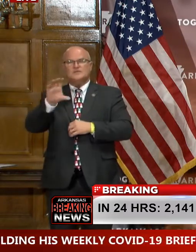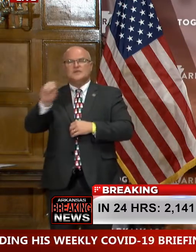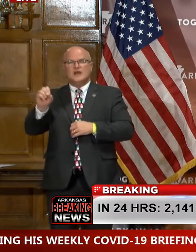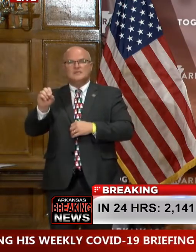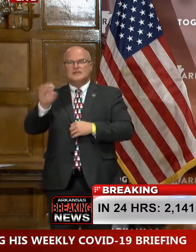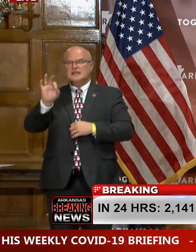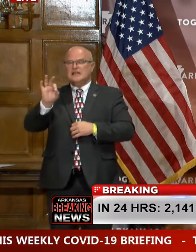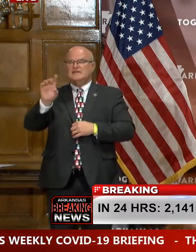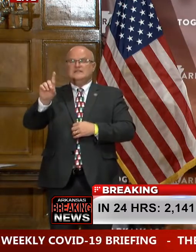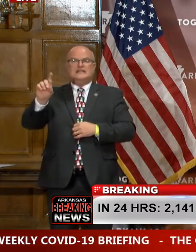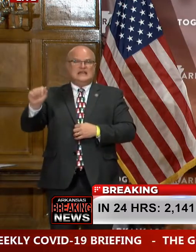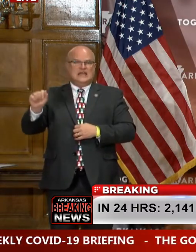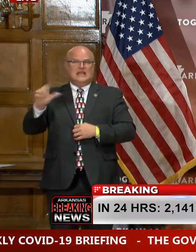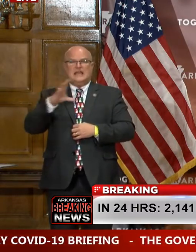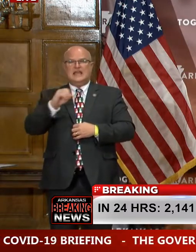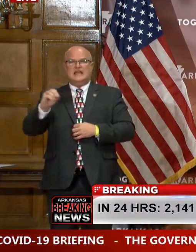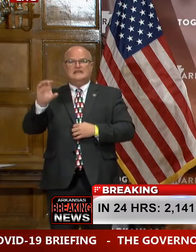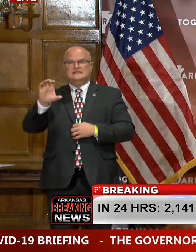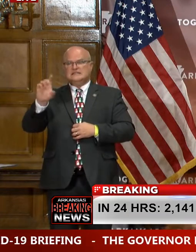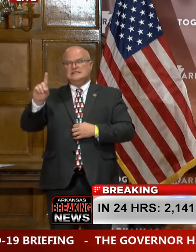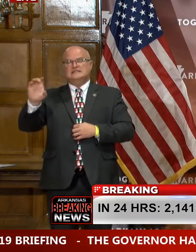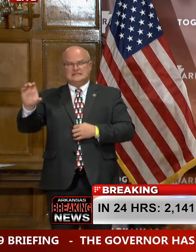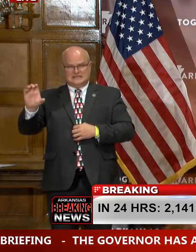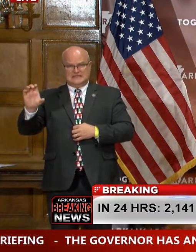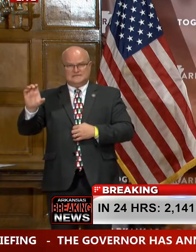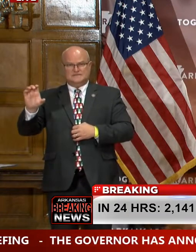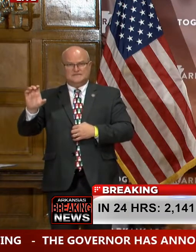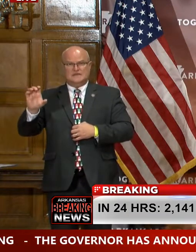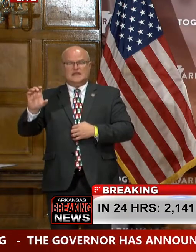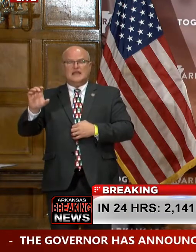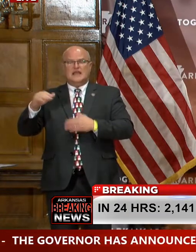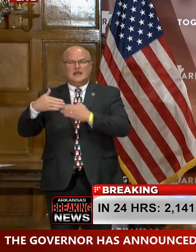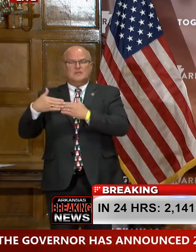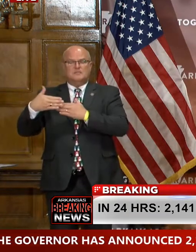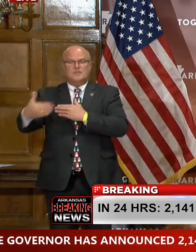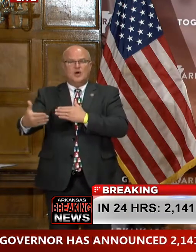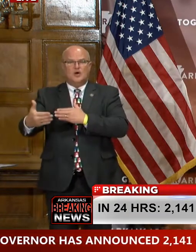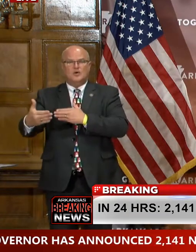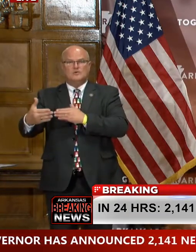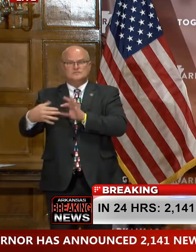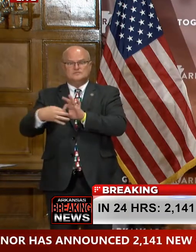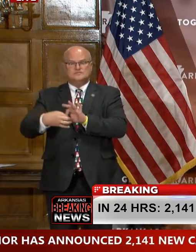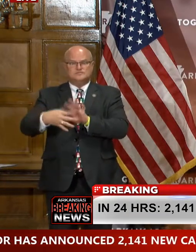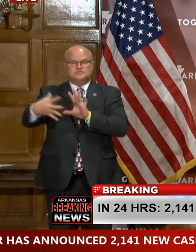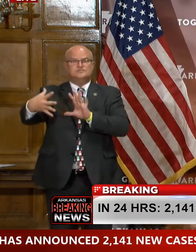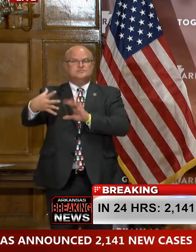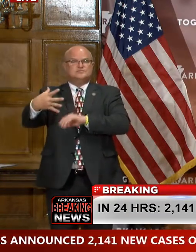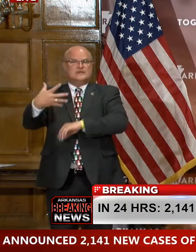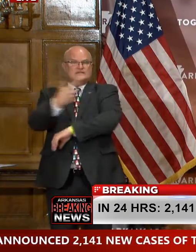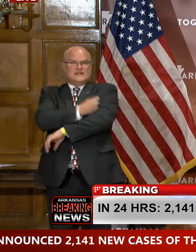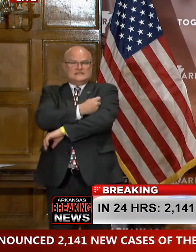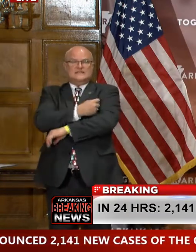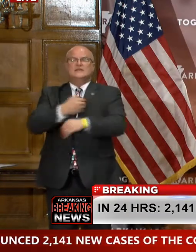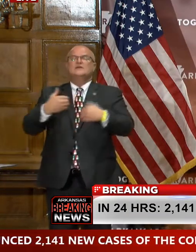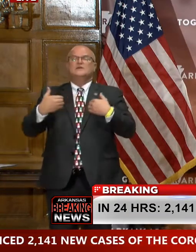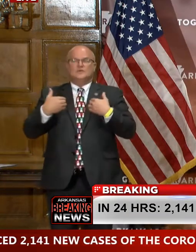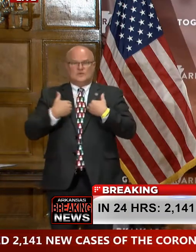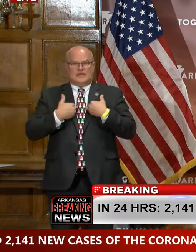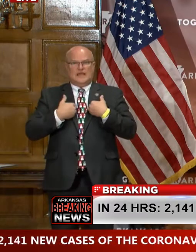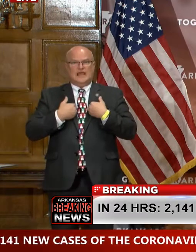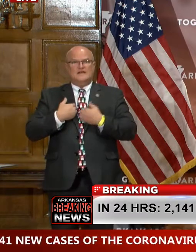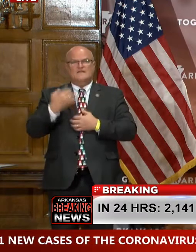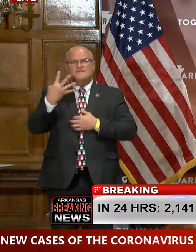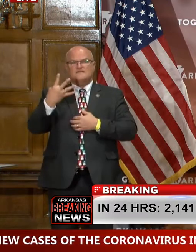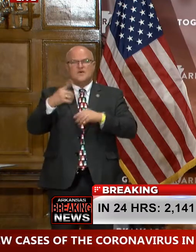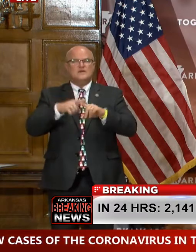the FDA, and the CDC. And post-release of these vaccines, we have at least